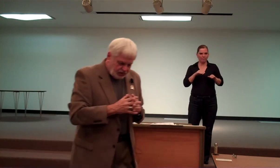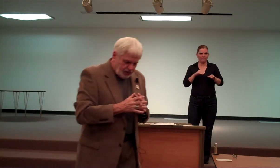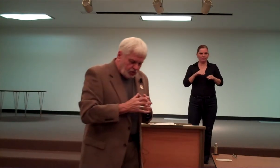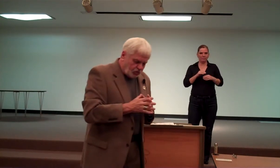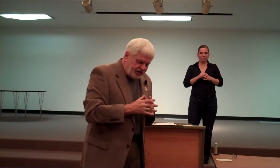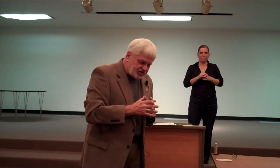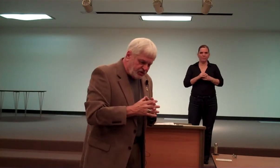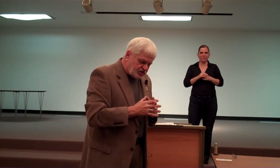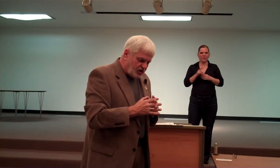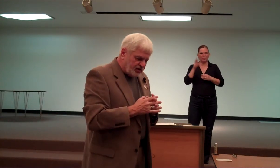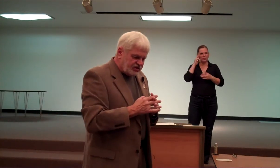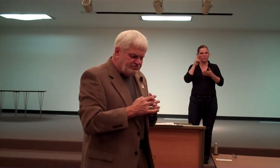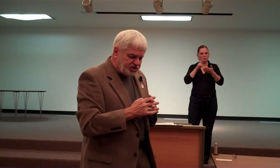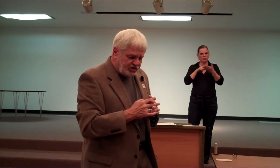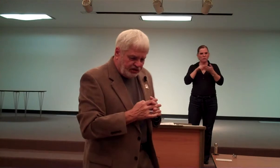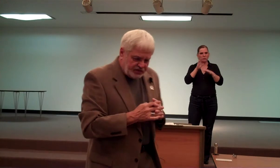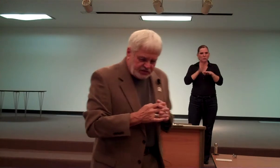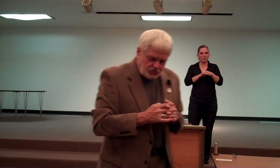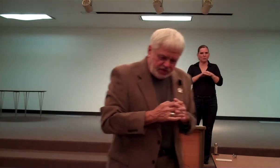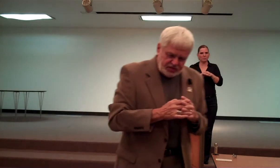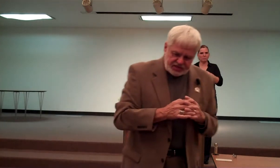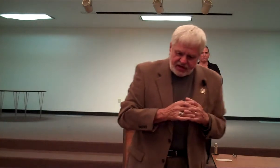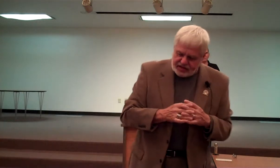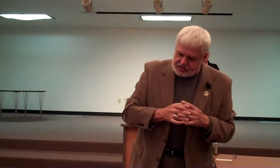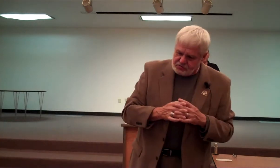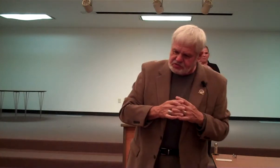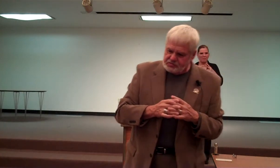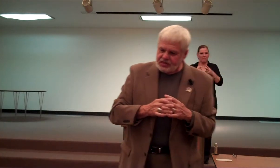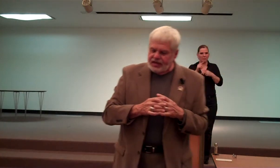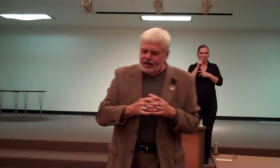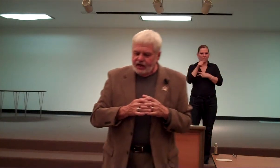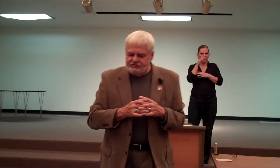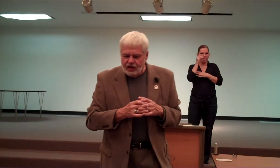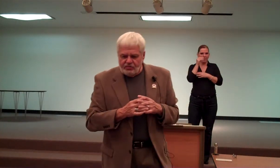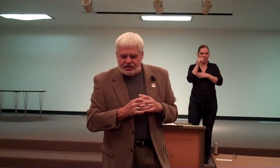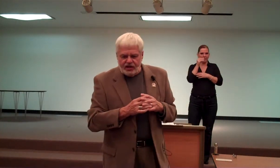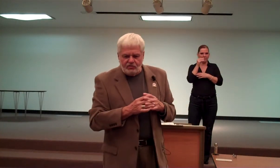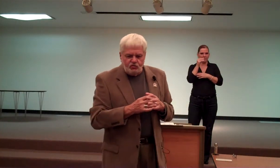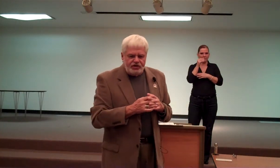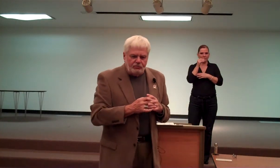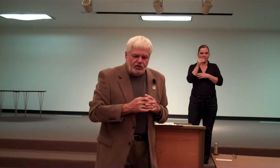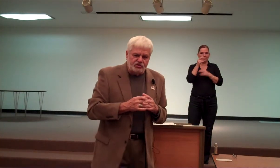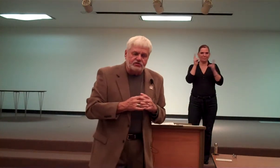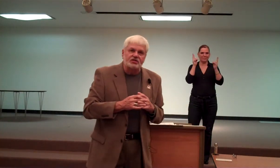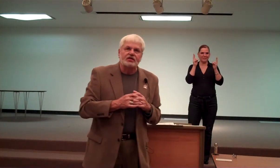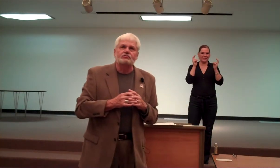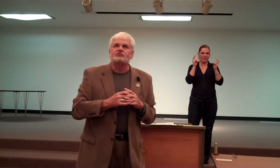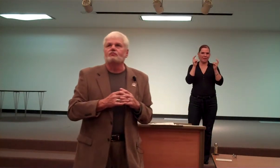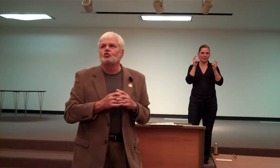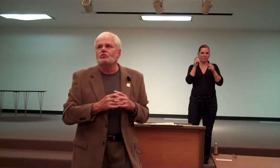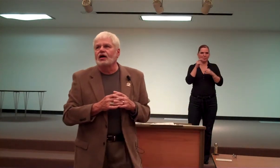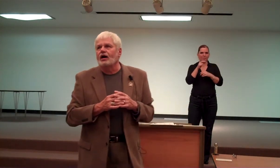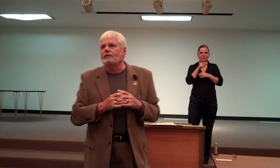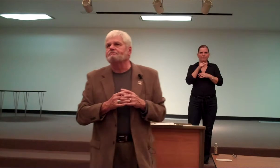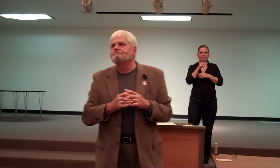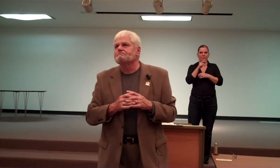some research on some missionaries, and one of these guys was a fellow by the name of William Richards, and he